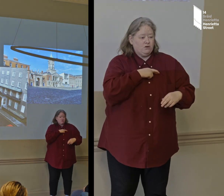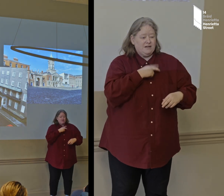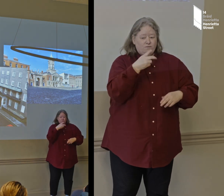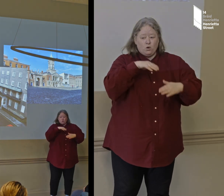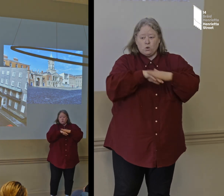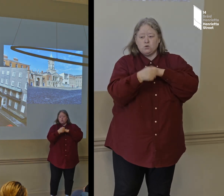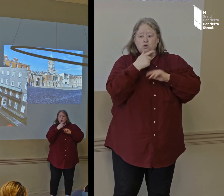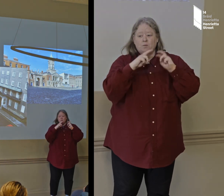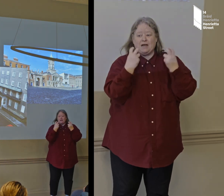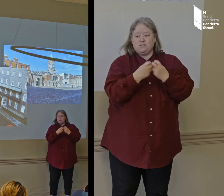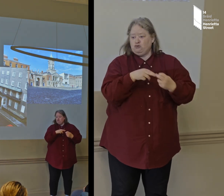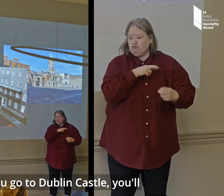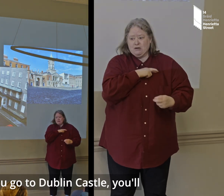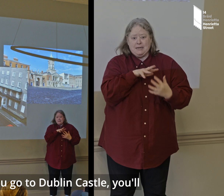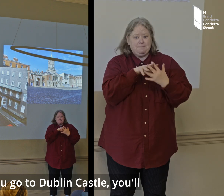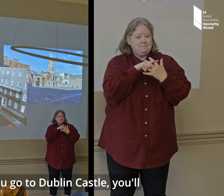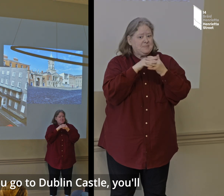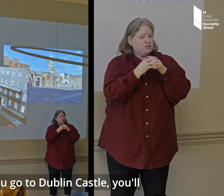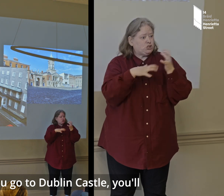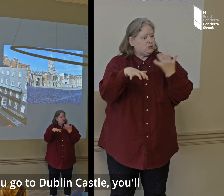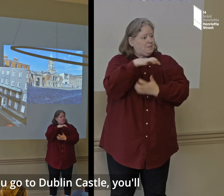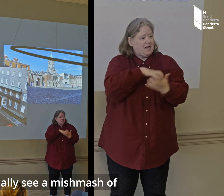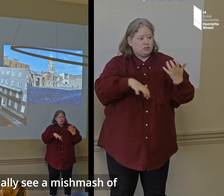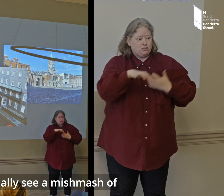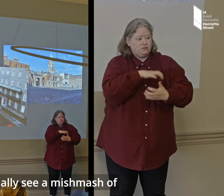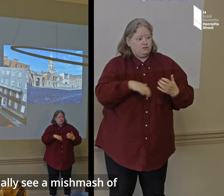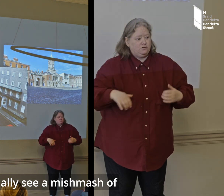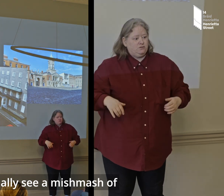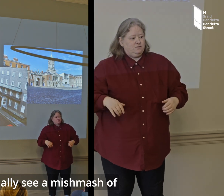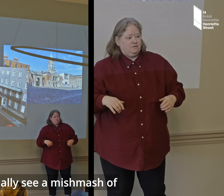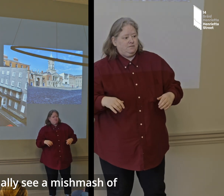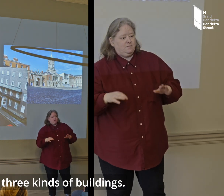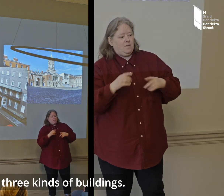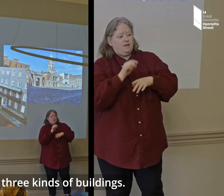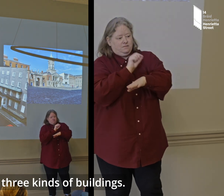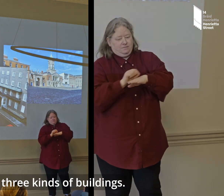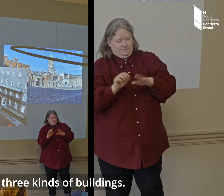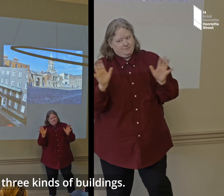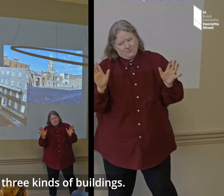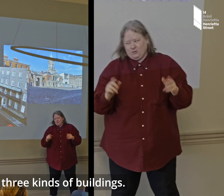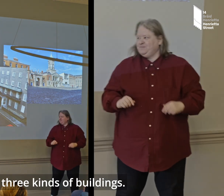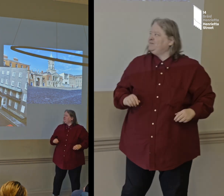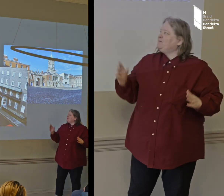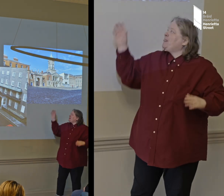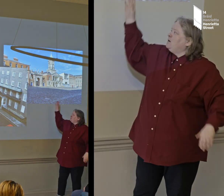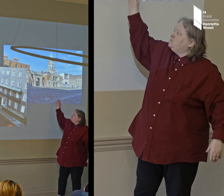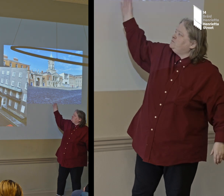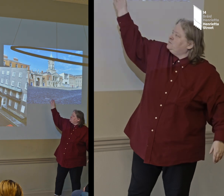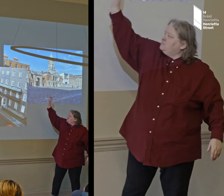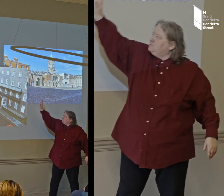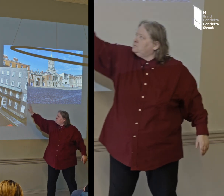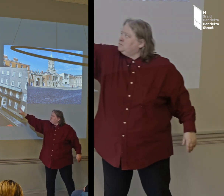Dublin. And if you go to Dublin Castle, you'll actually see a mishmash of those three kinds of buildings.